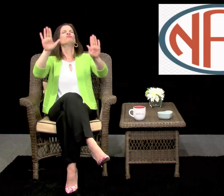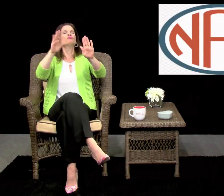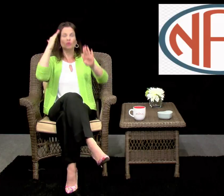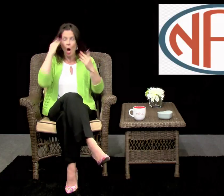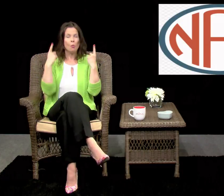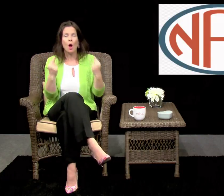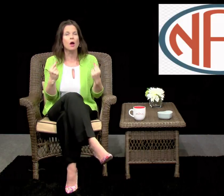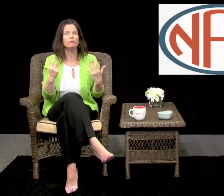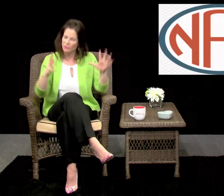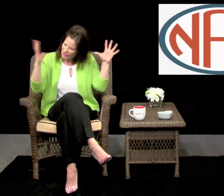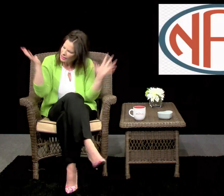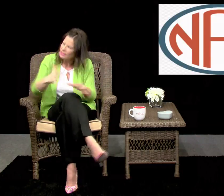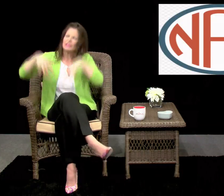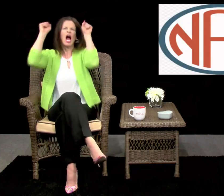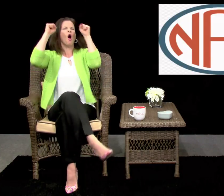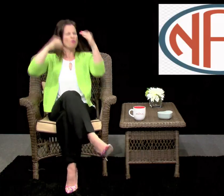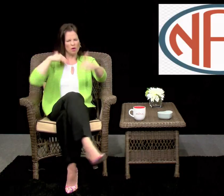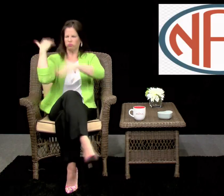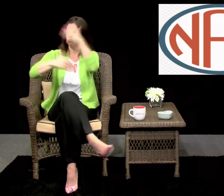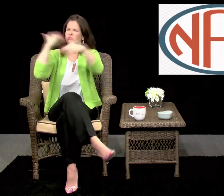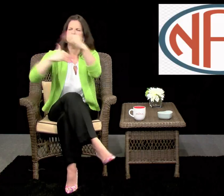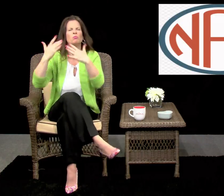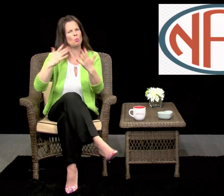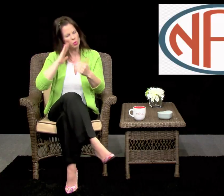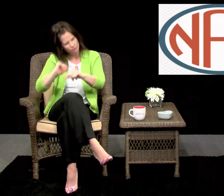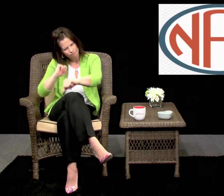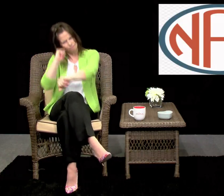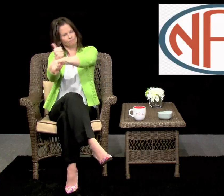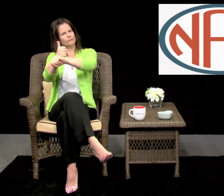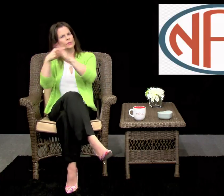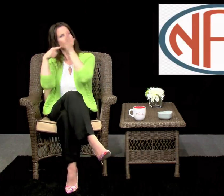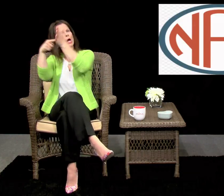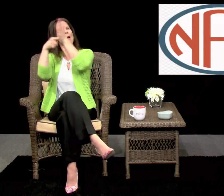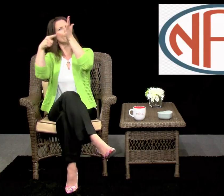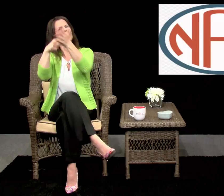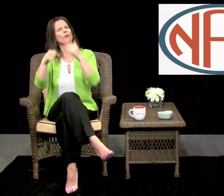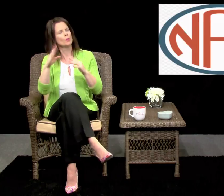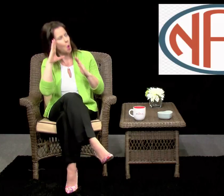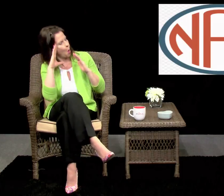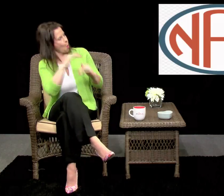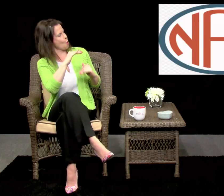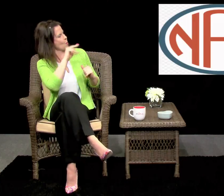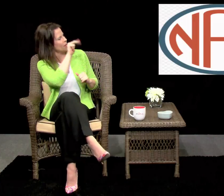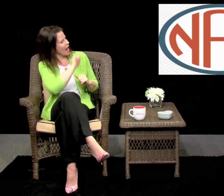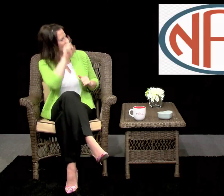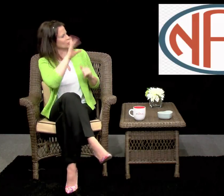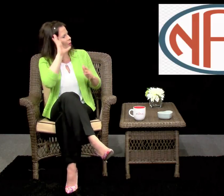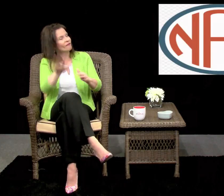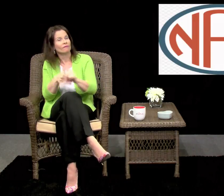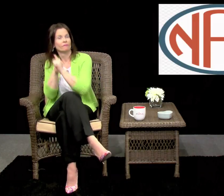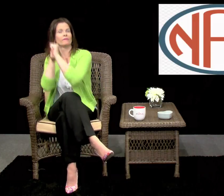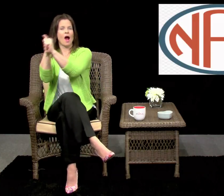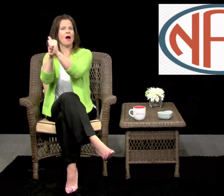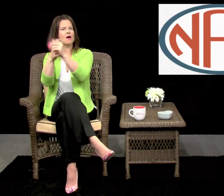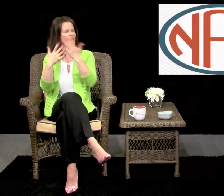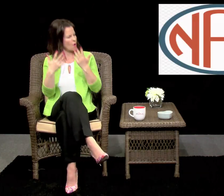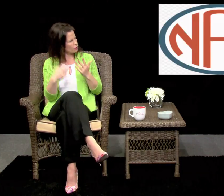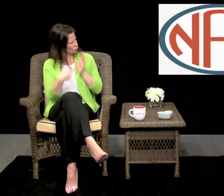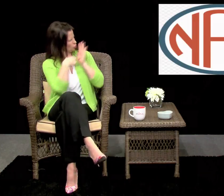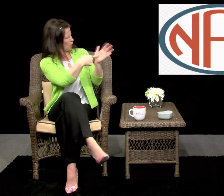The CAD decided, that's it. We're just taking over. We want to make some progress. We want to show people that we can do it. And we hope